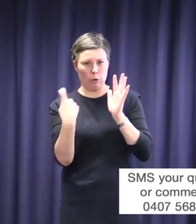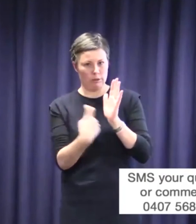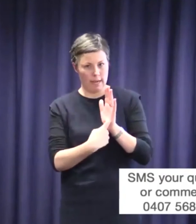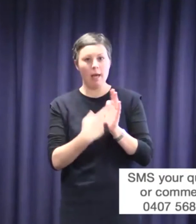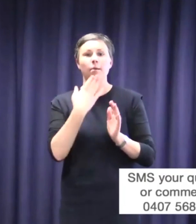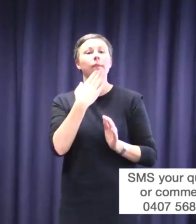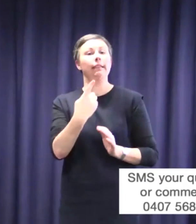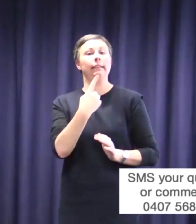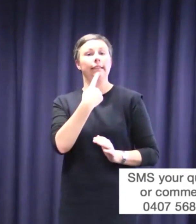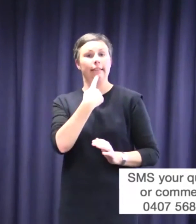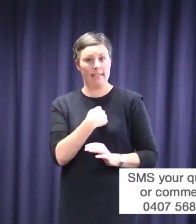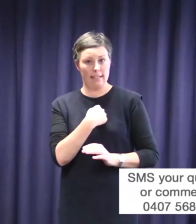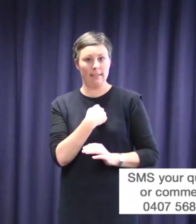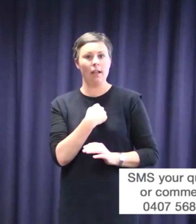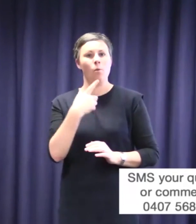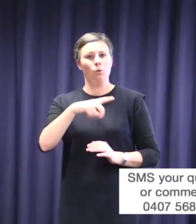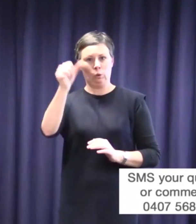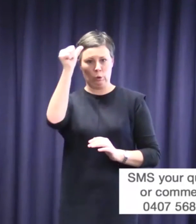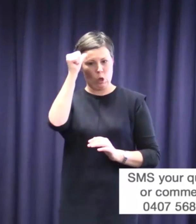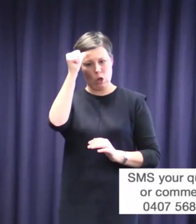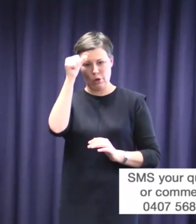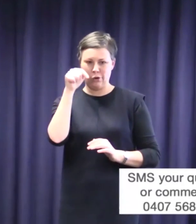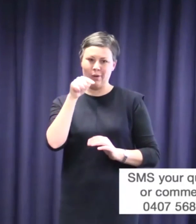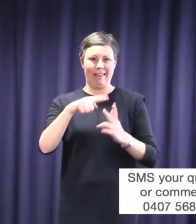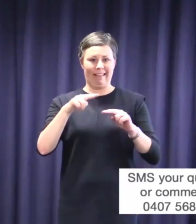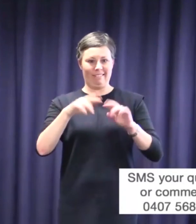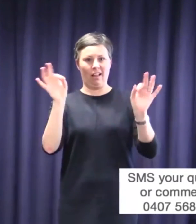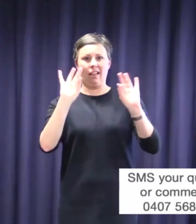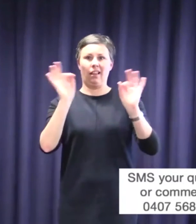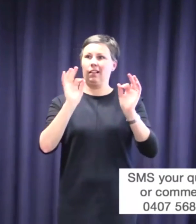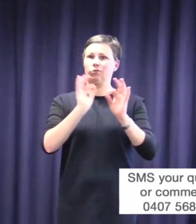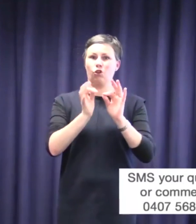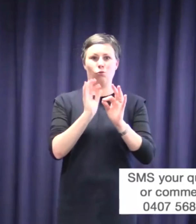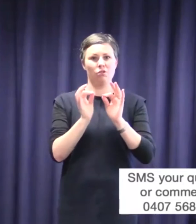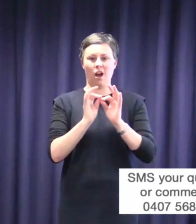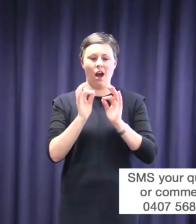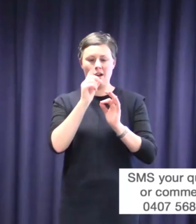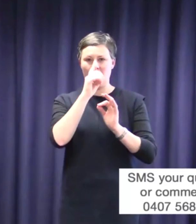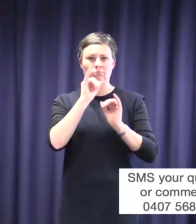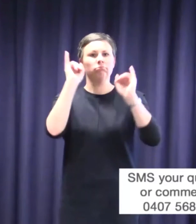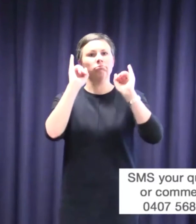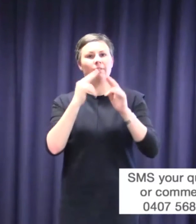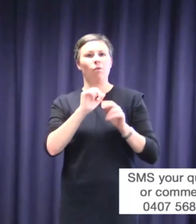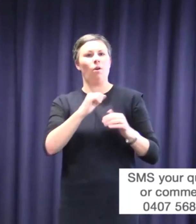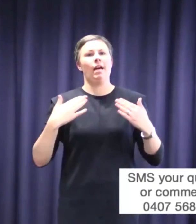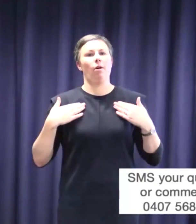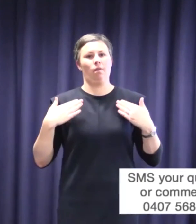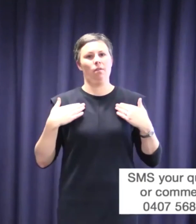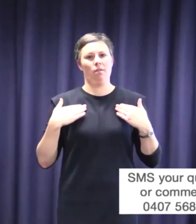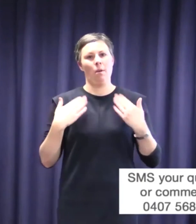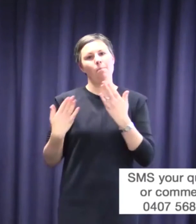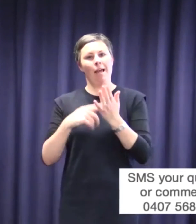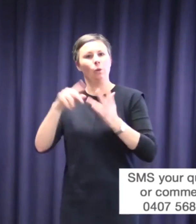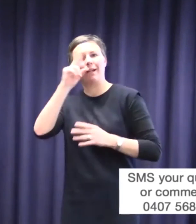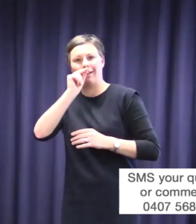they need to tell us that, because we recognise that that brings its own health issues as different to younger people. We have asked